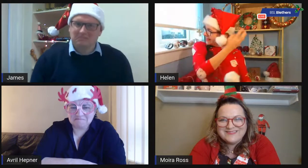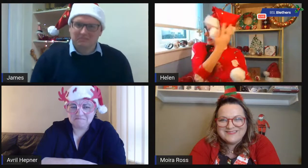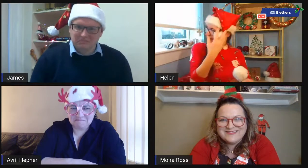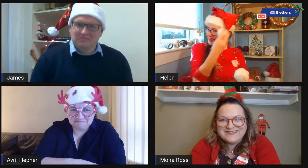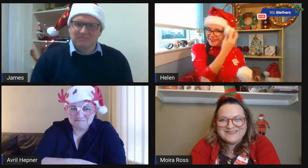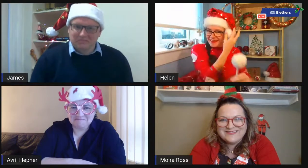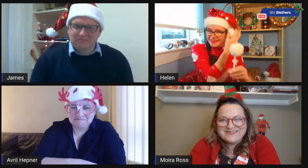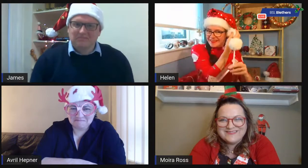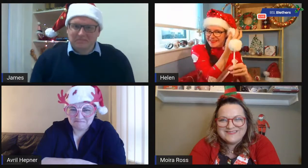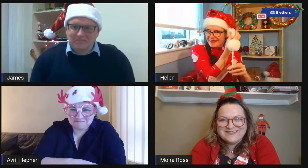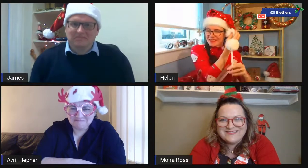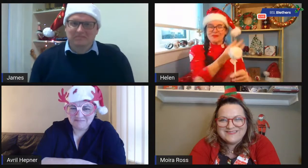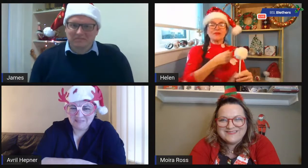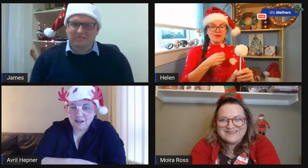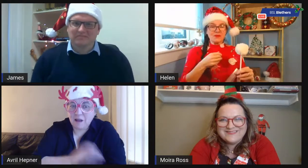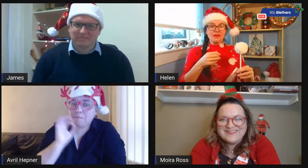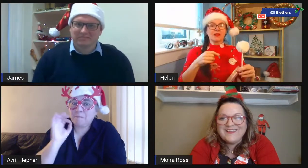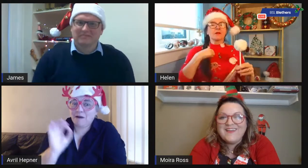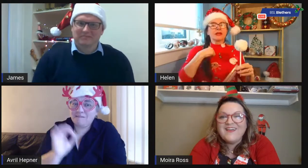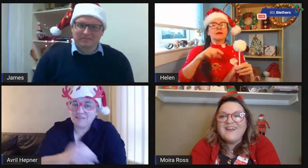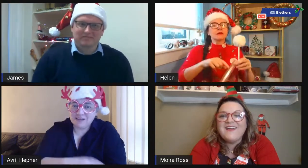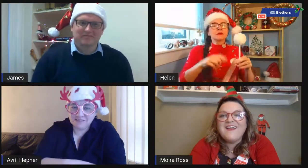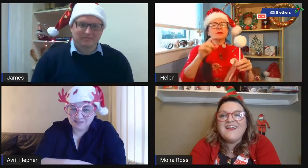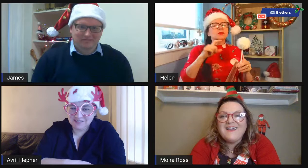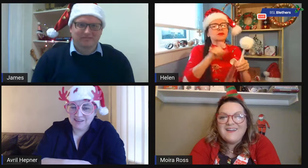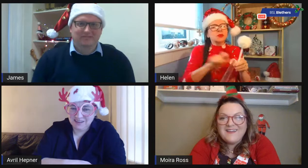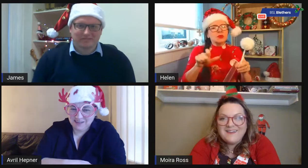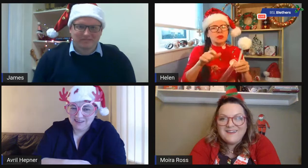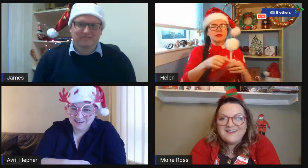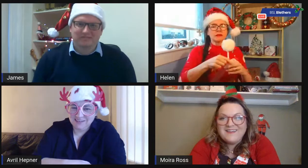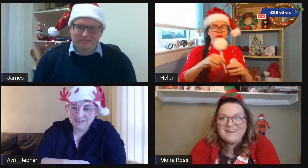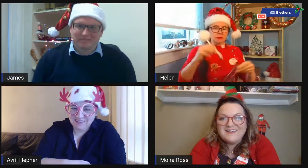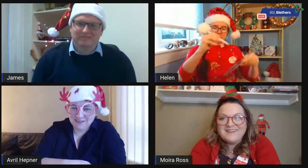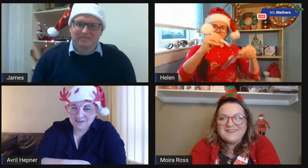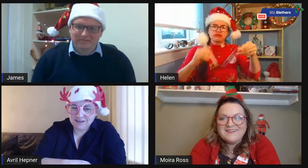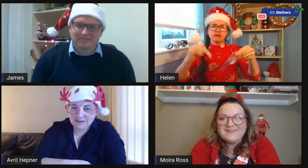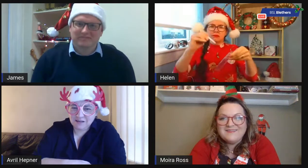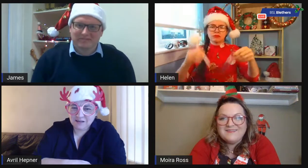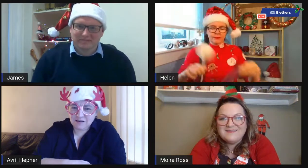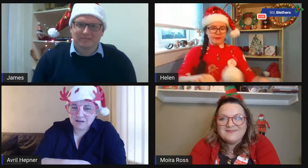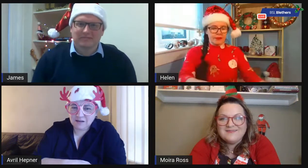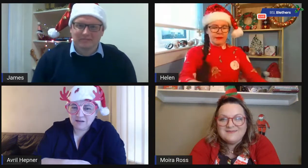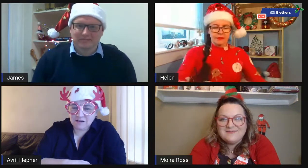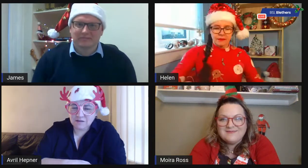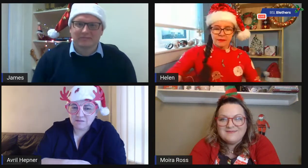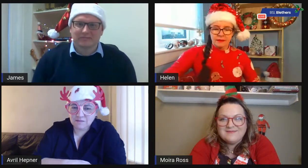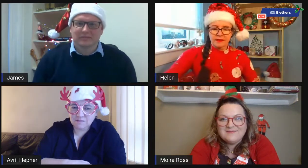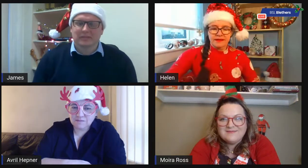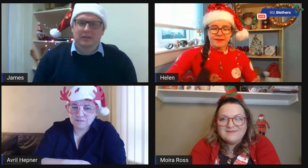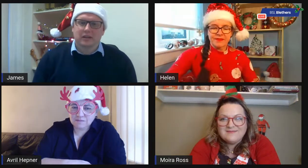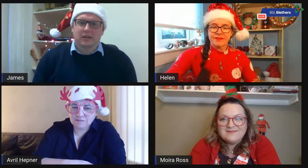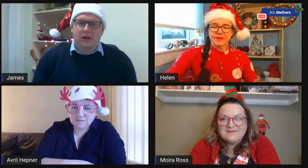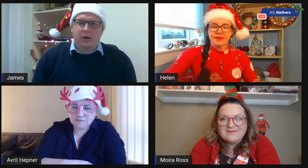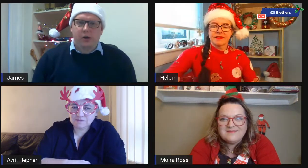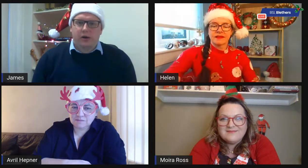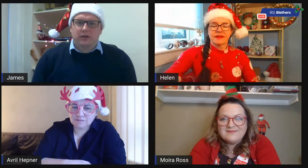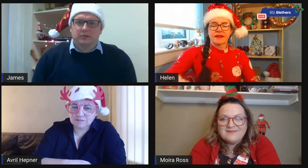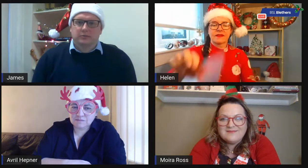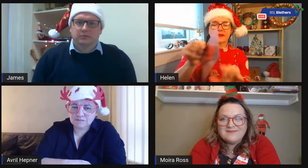don't need a big pom-pom pencil, but I just have one. Well, it's perfect. And what you do is you cut stripes in the